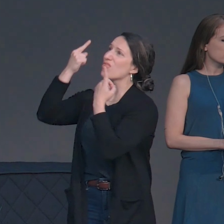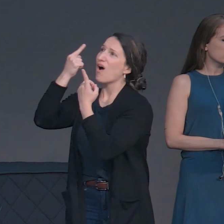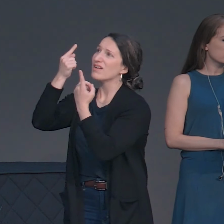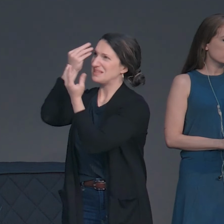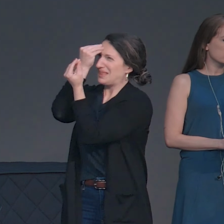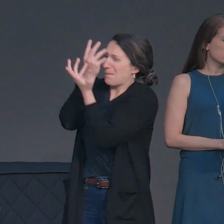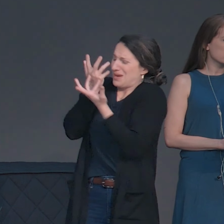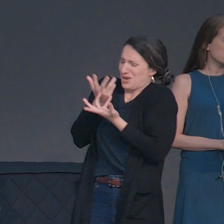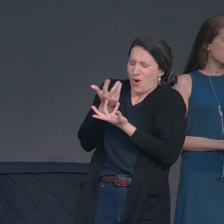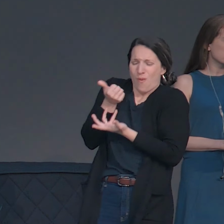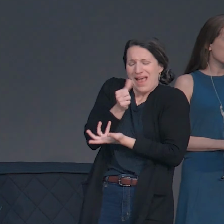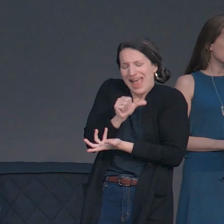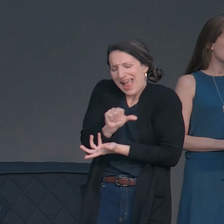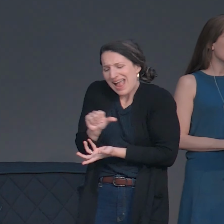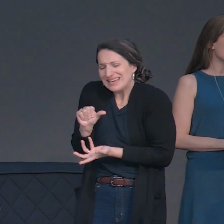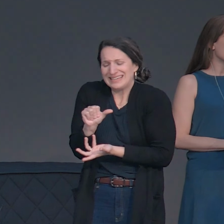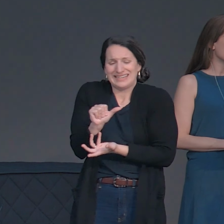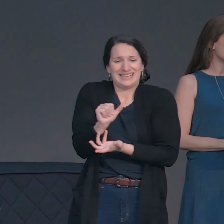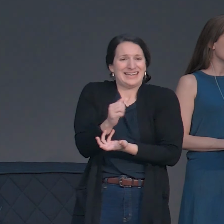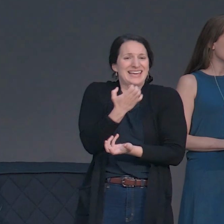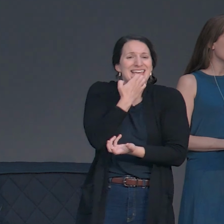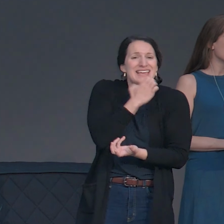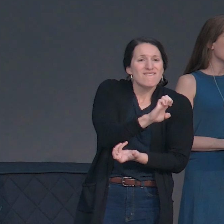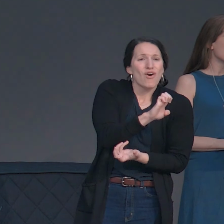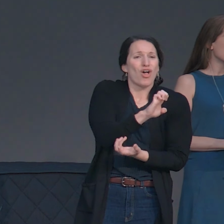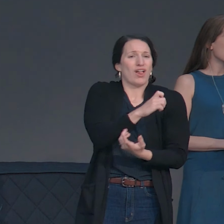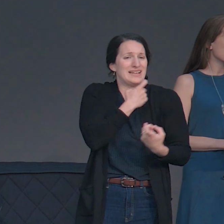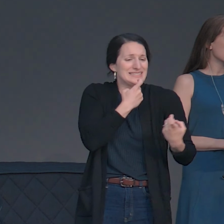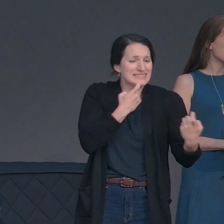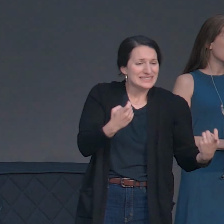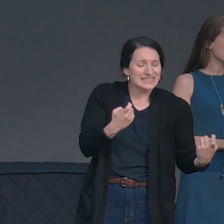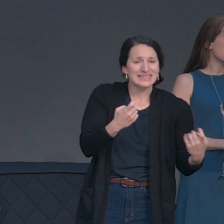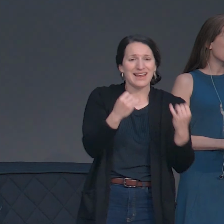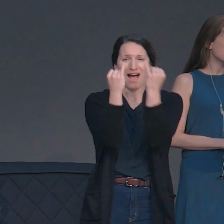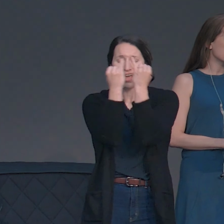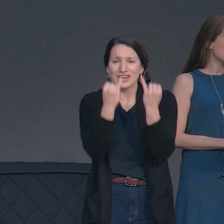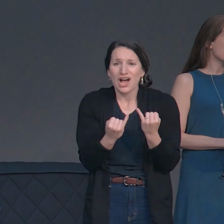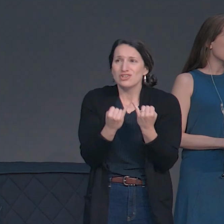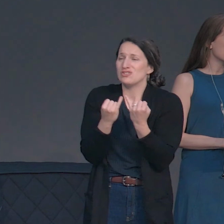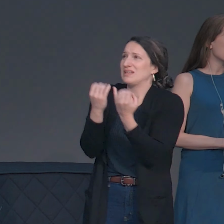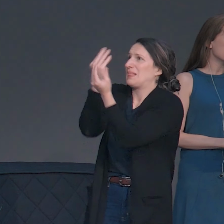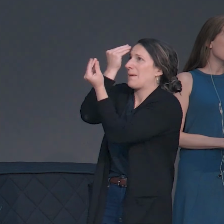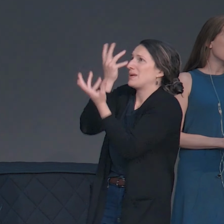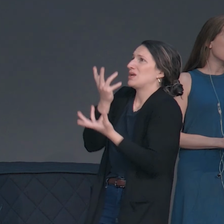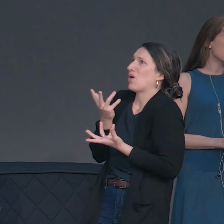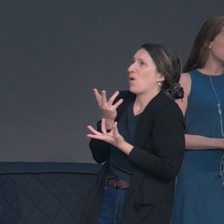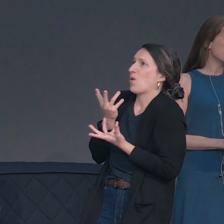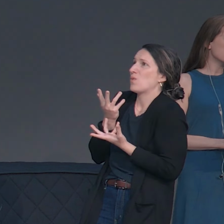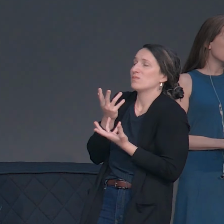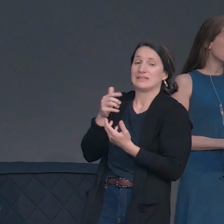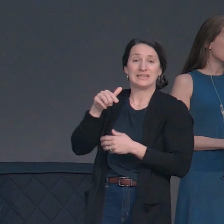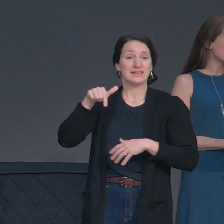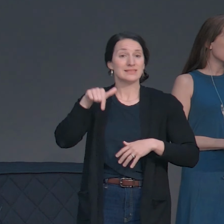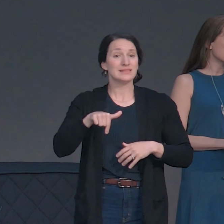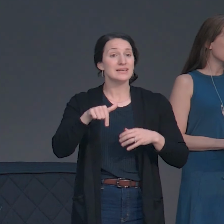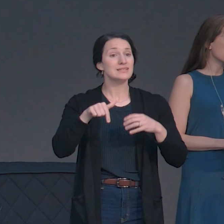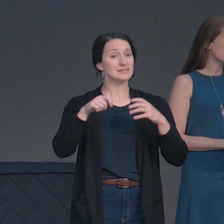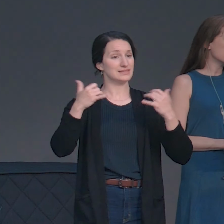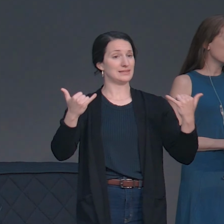any wickedness or idolatry or disobedience, and take this time to repent from it today, praising him for